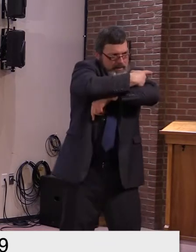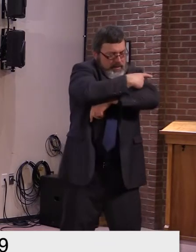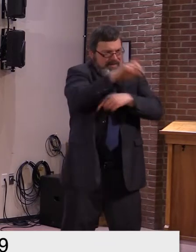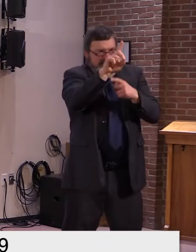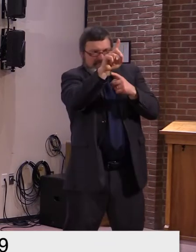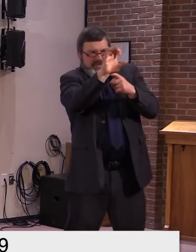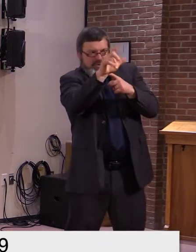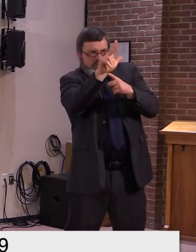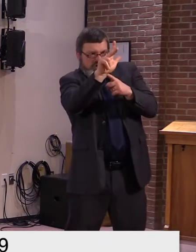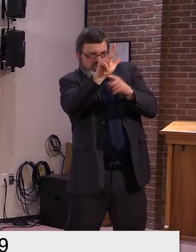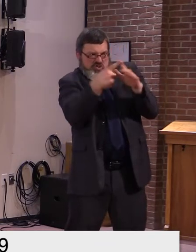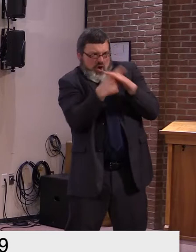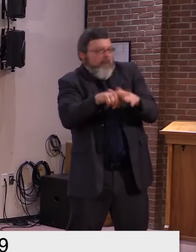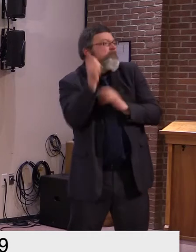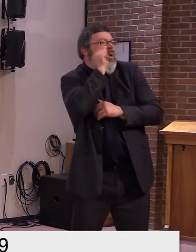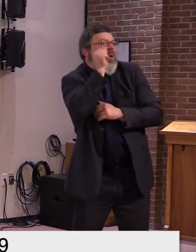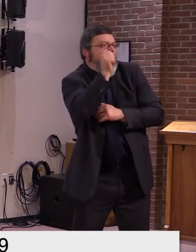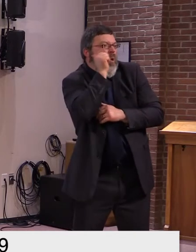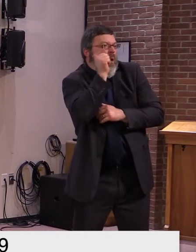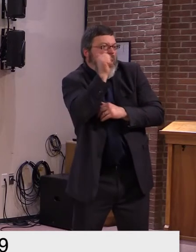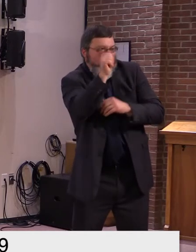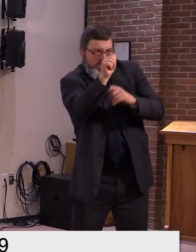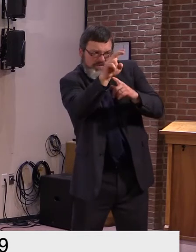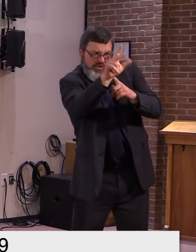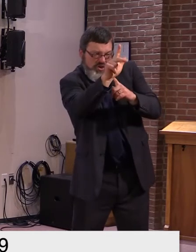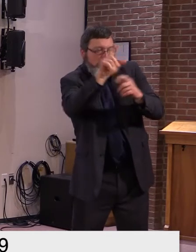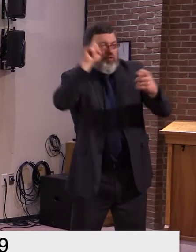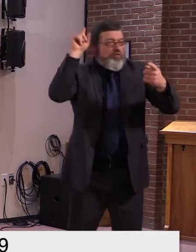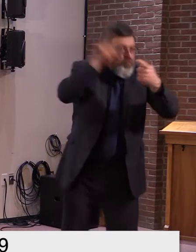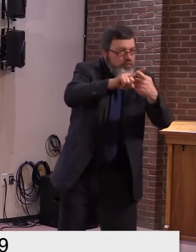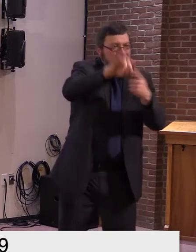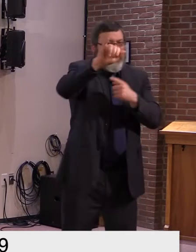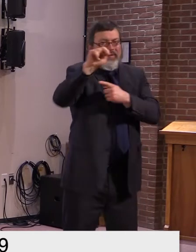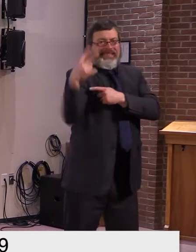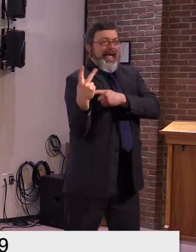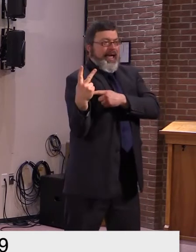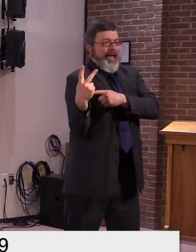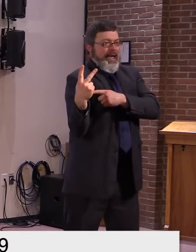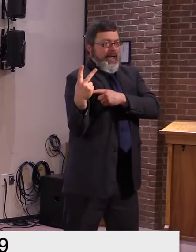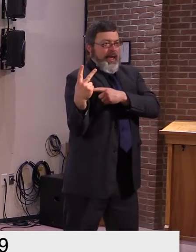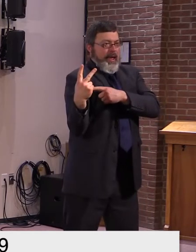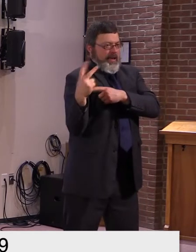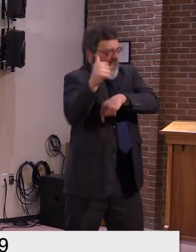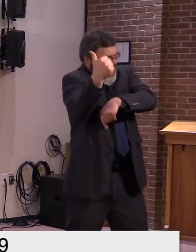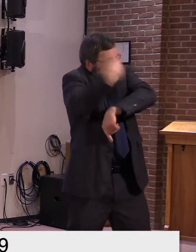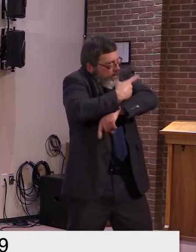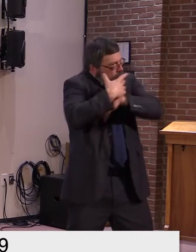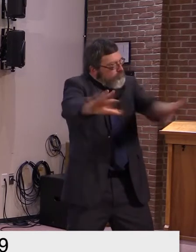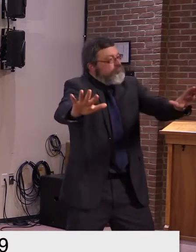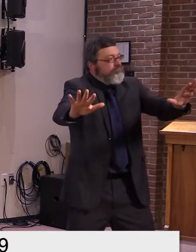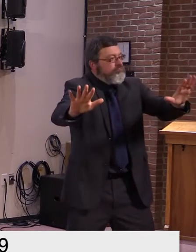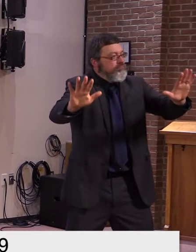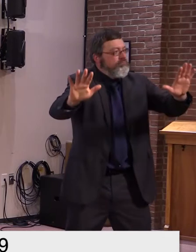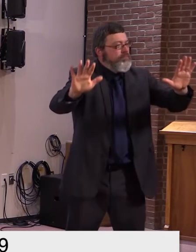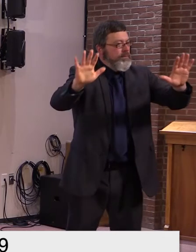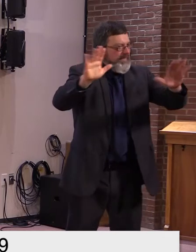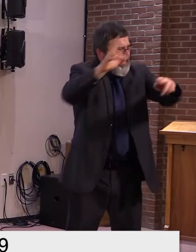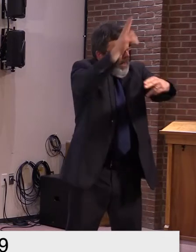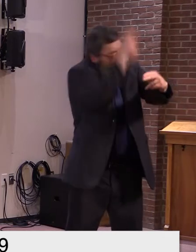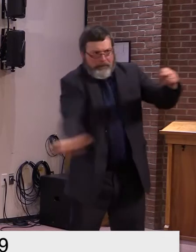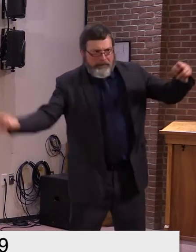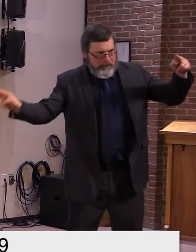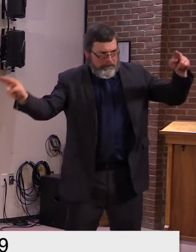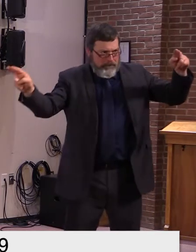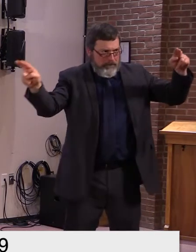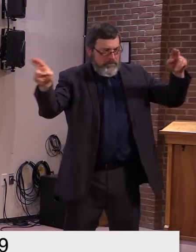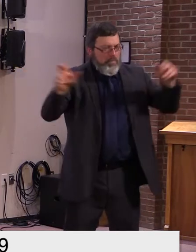two trusted households will be allowed for the holiday season. And then we'll take a break to collect data.